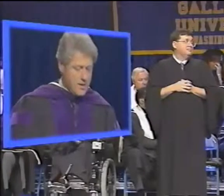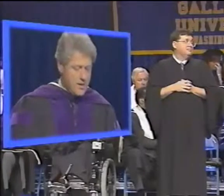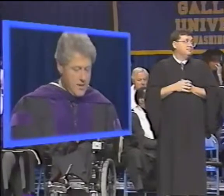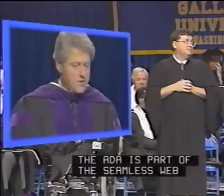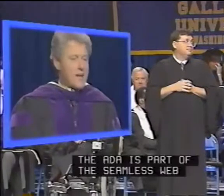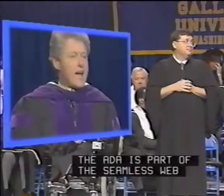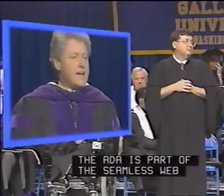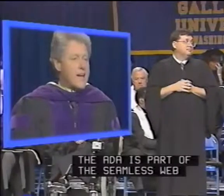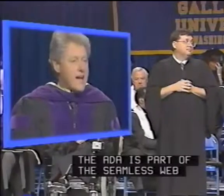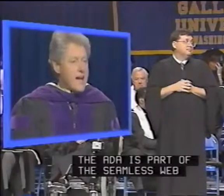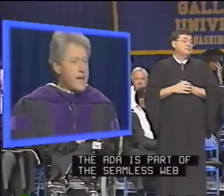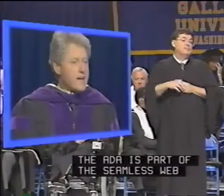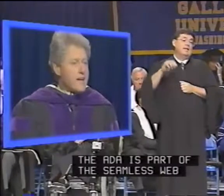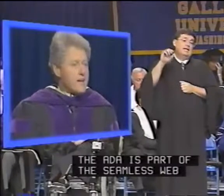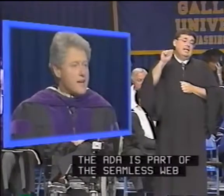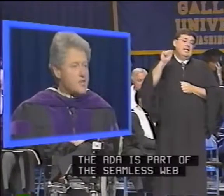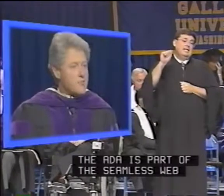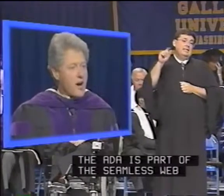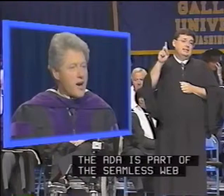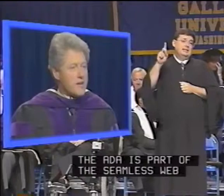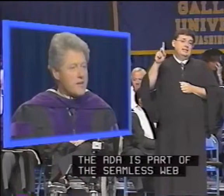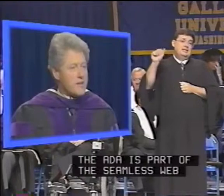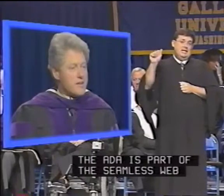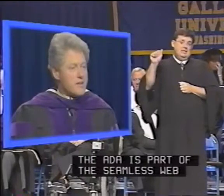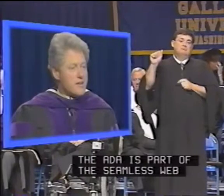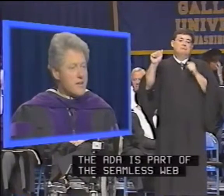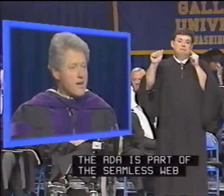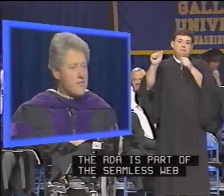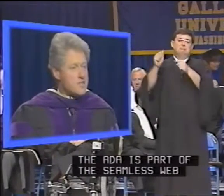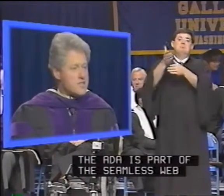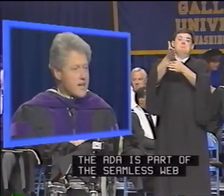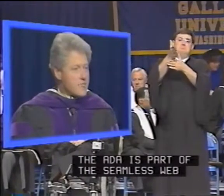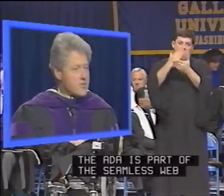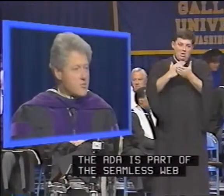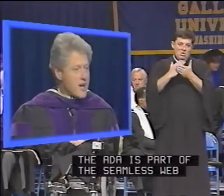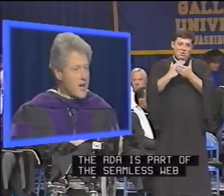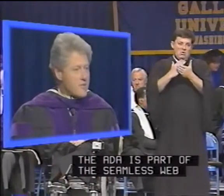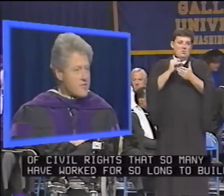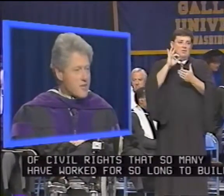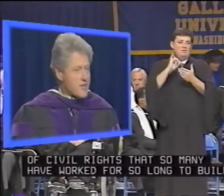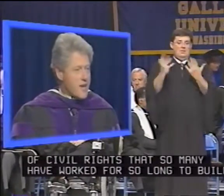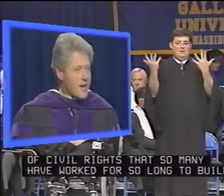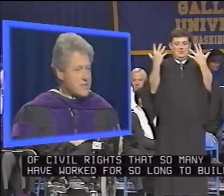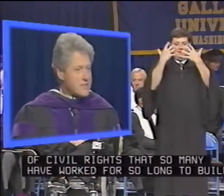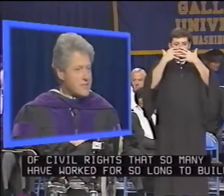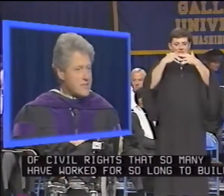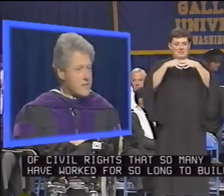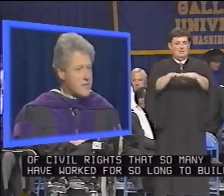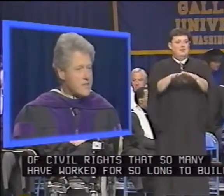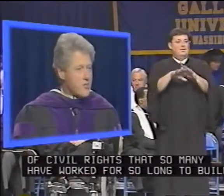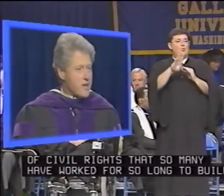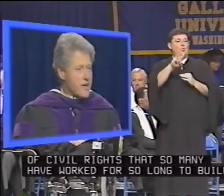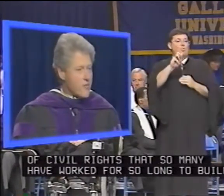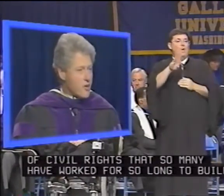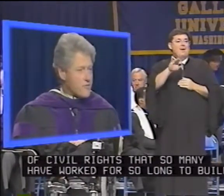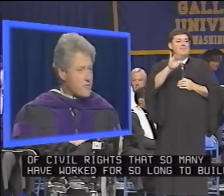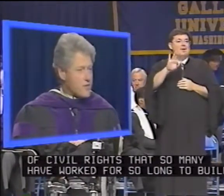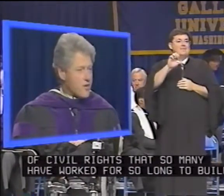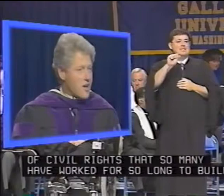The ADA is part of the seamless web of civil rights that so many have worked for so long